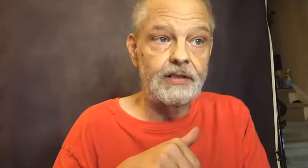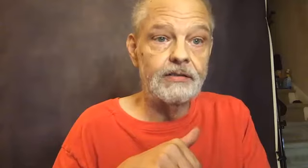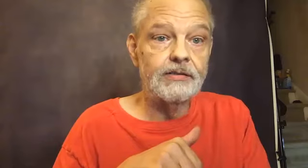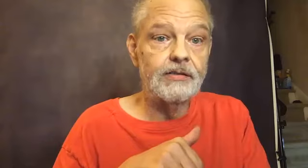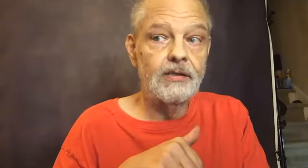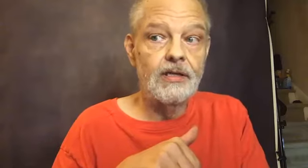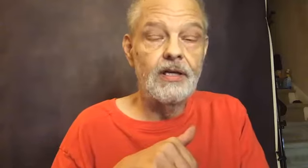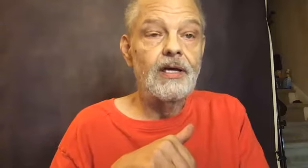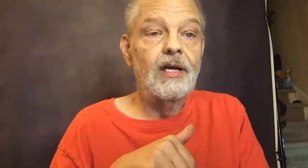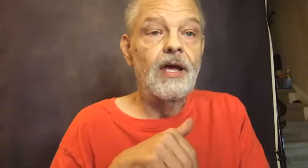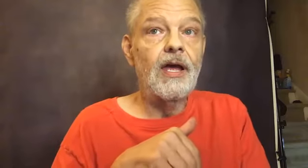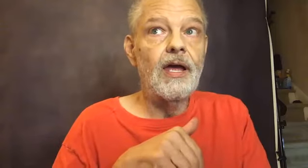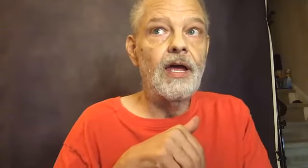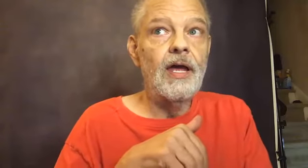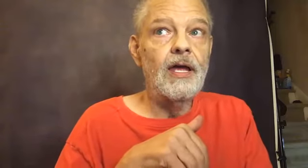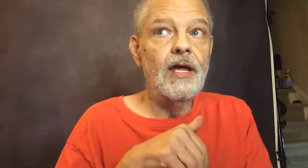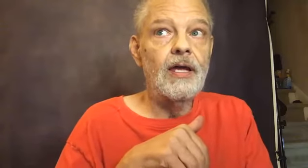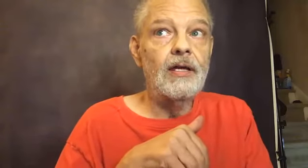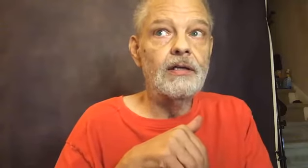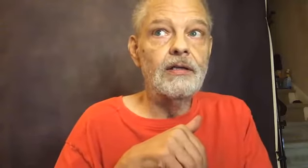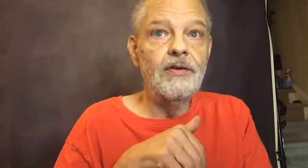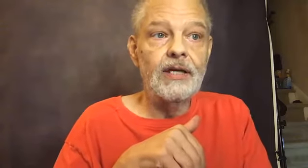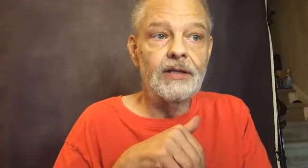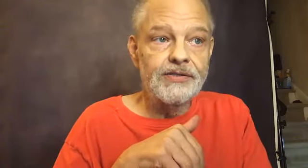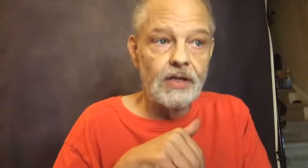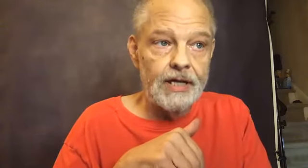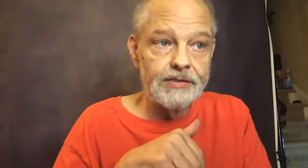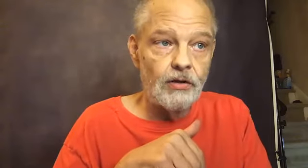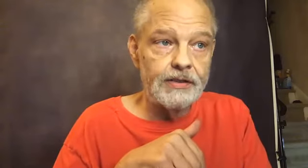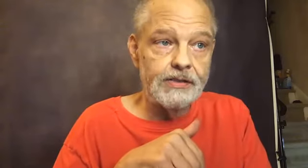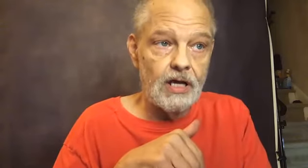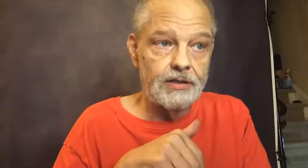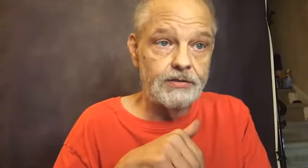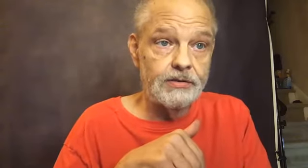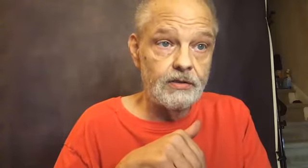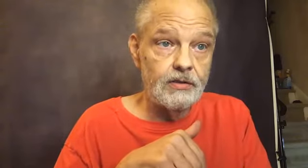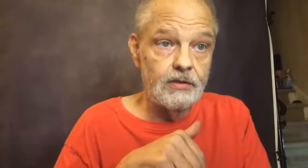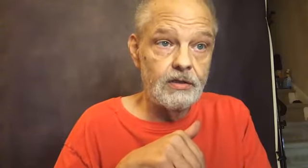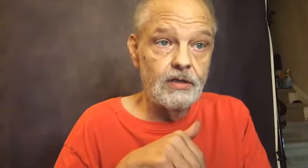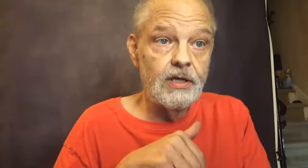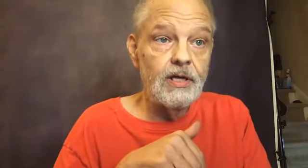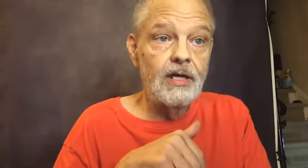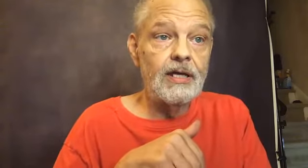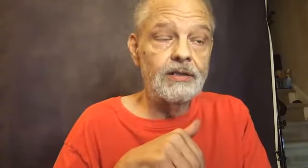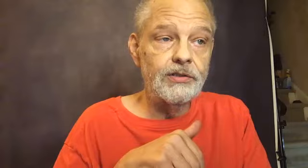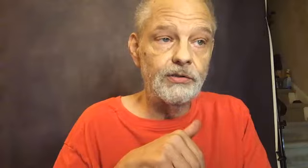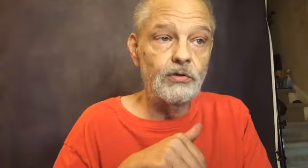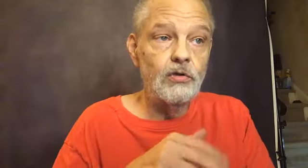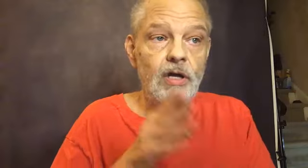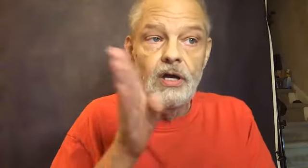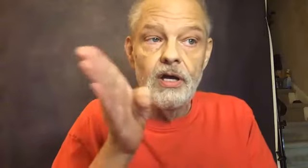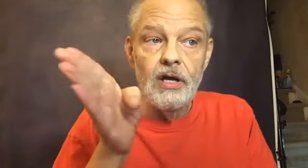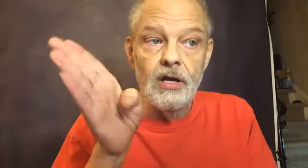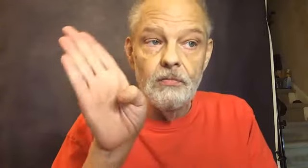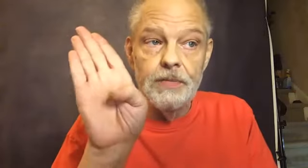deaf kids, and they initialized all these signs. into